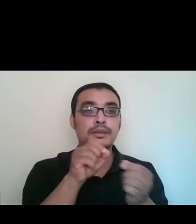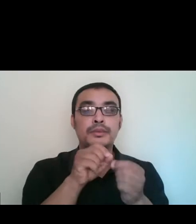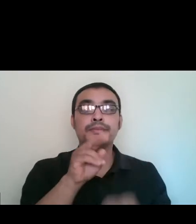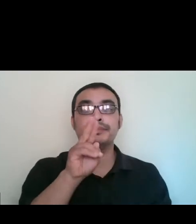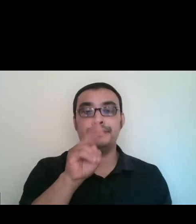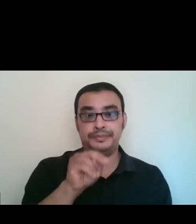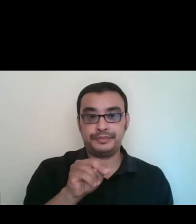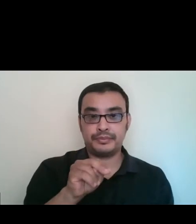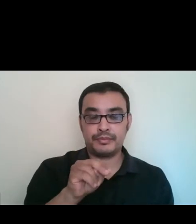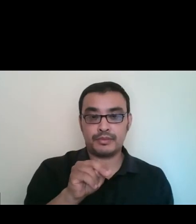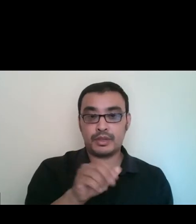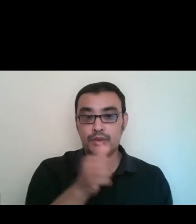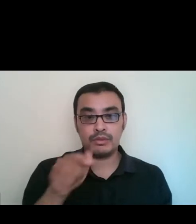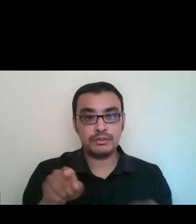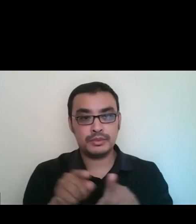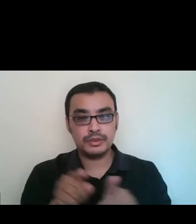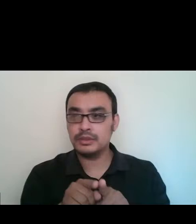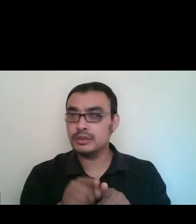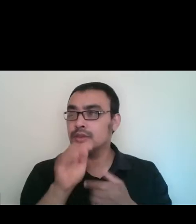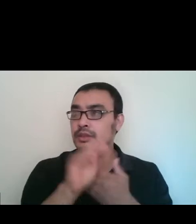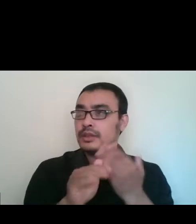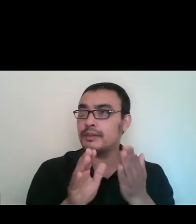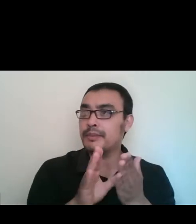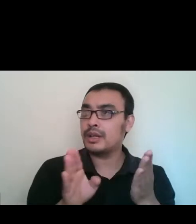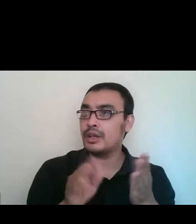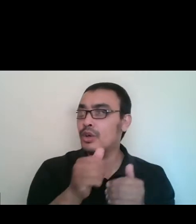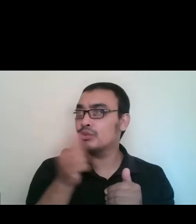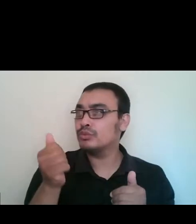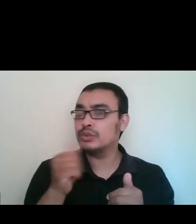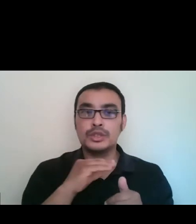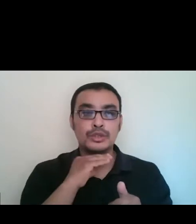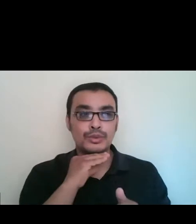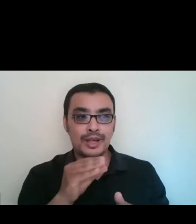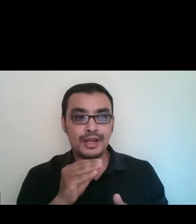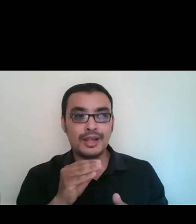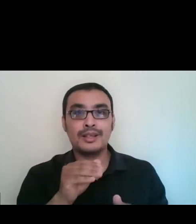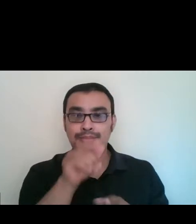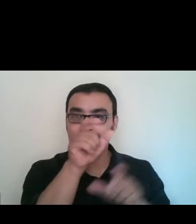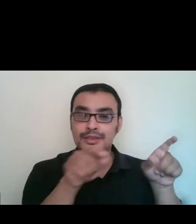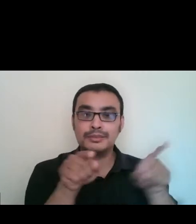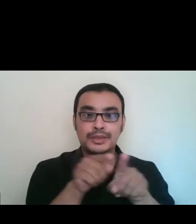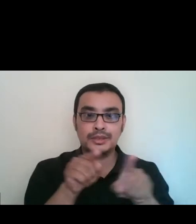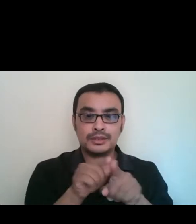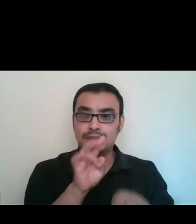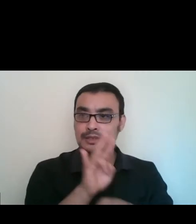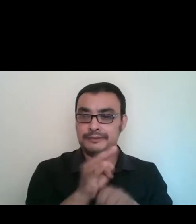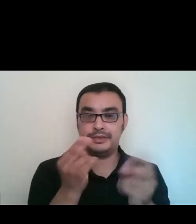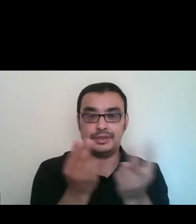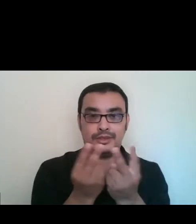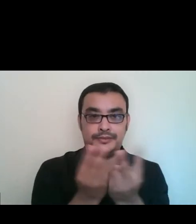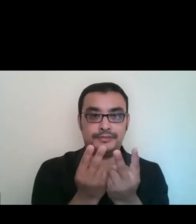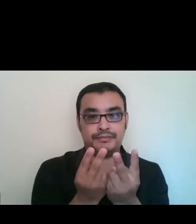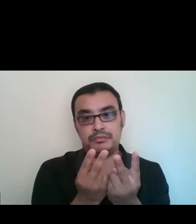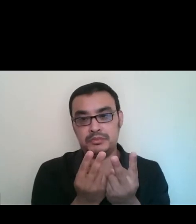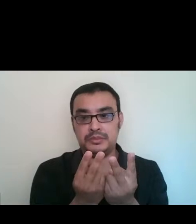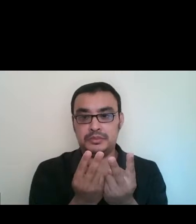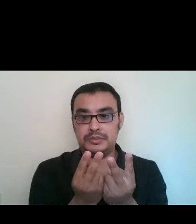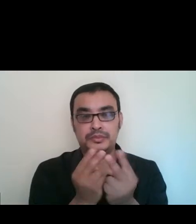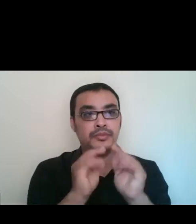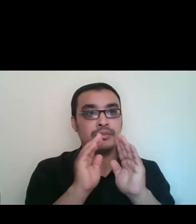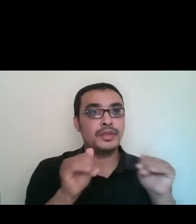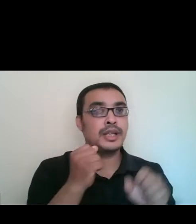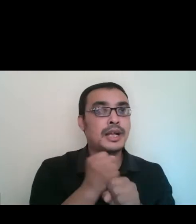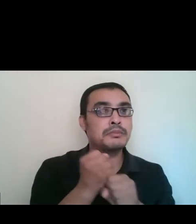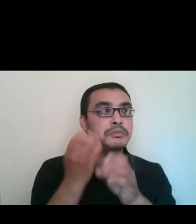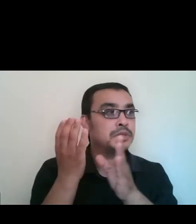now other things are being promoted among young people as a skill, like different job